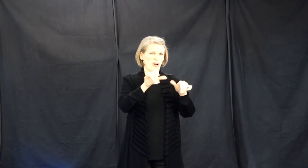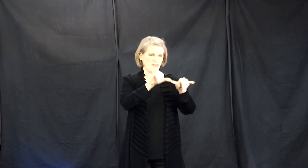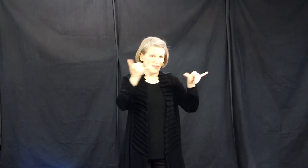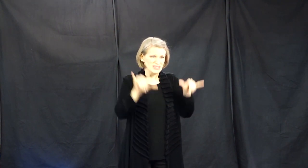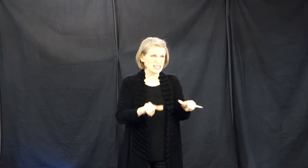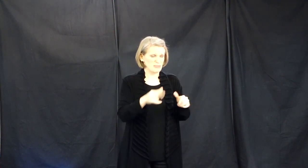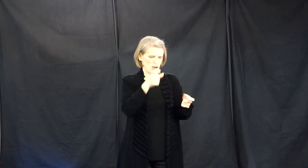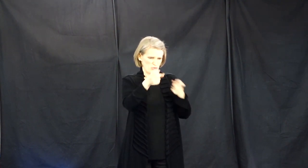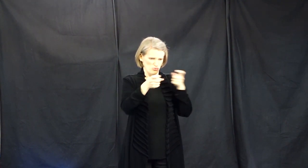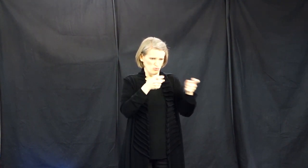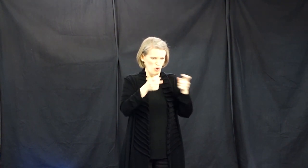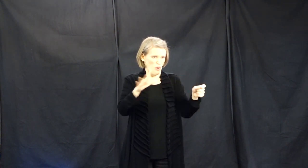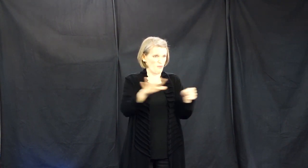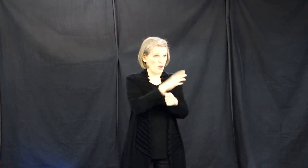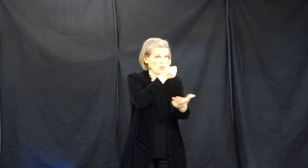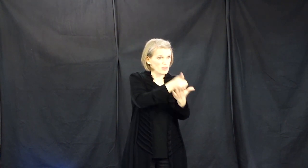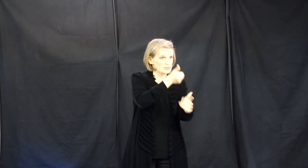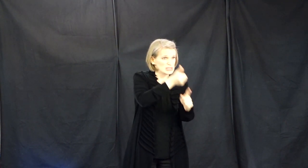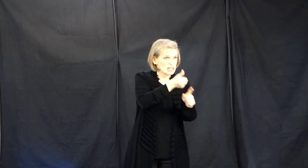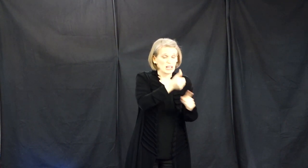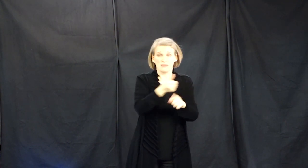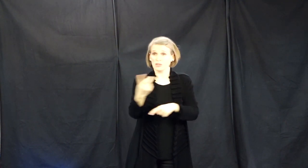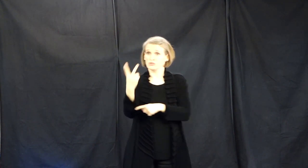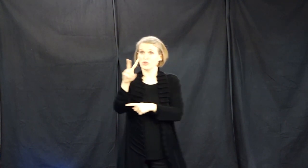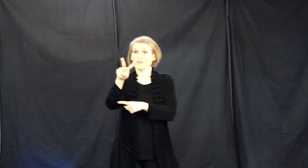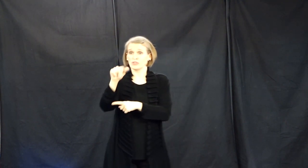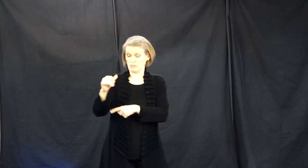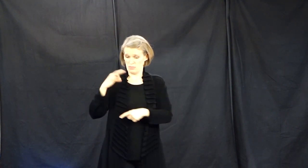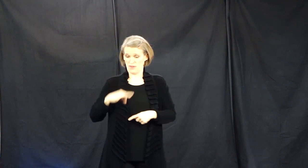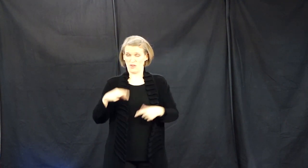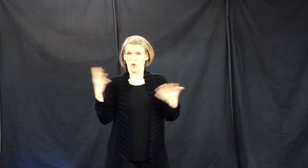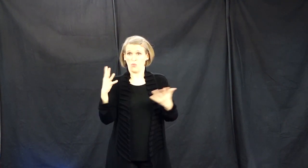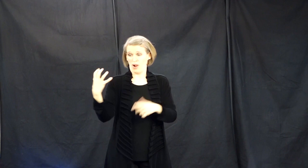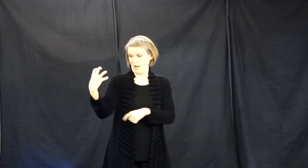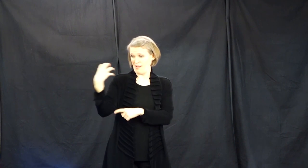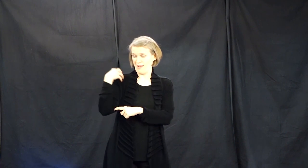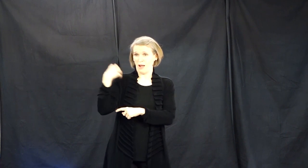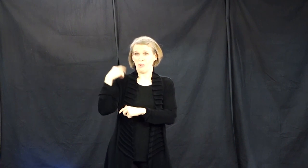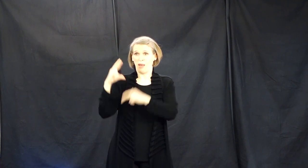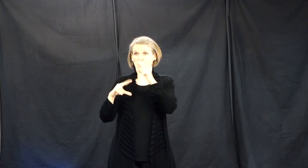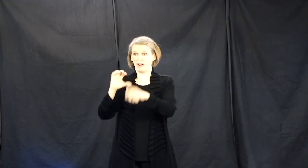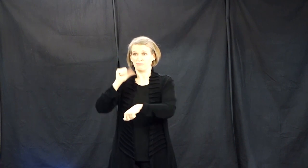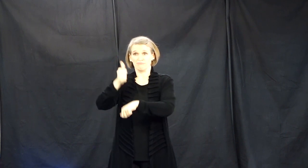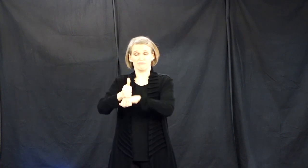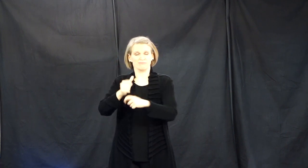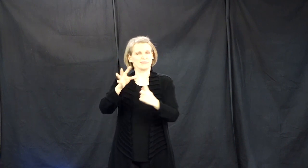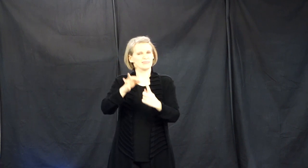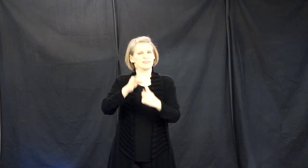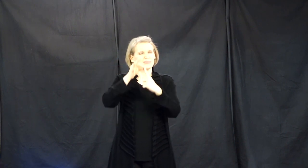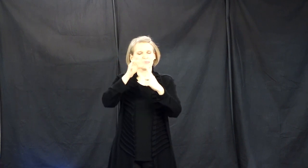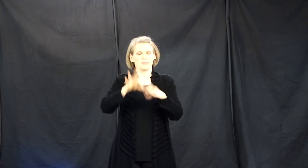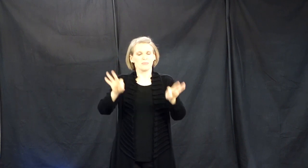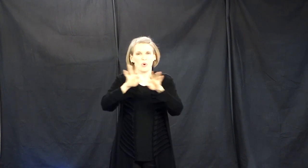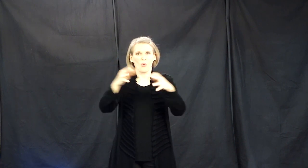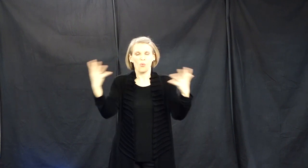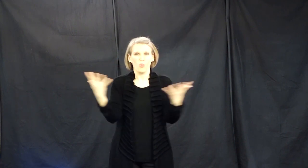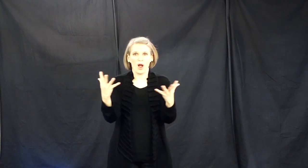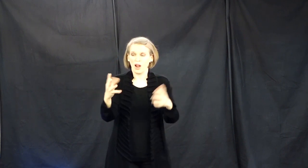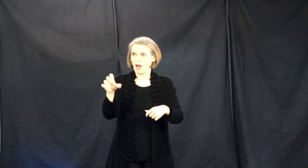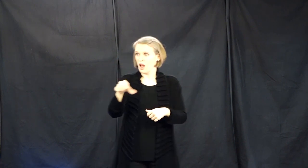however he wants. The Virginians emerge with the nation's capital. And here's the pièce de résistance. No one else was in the room